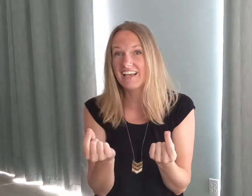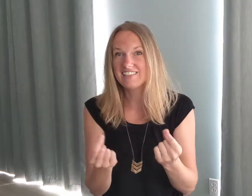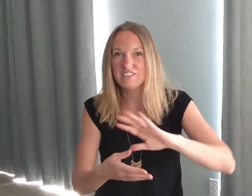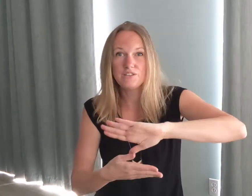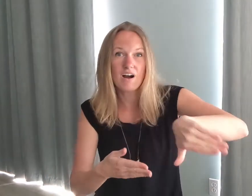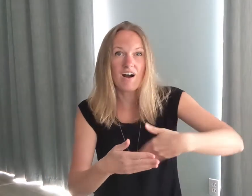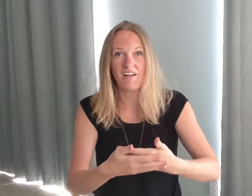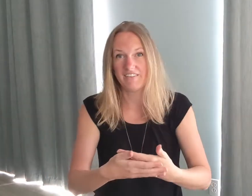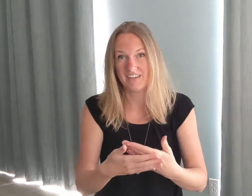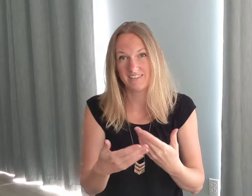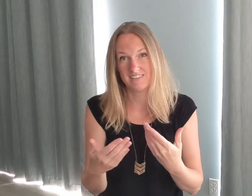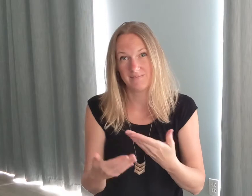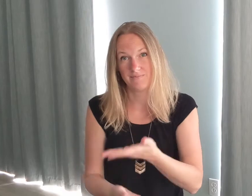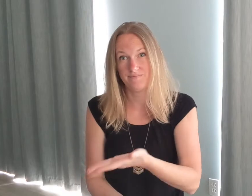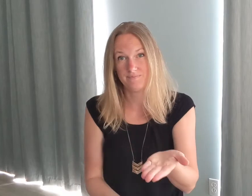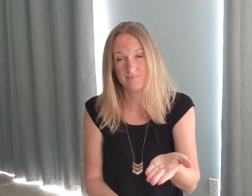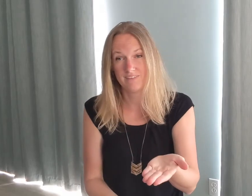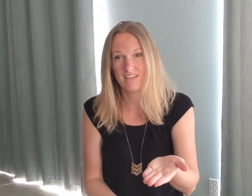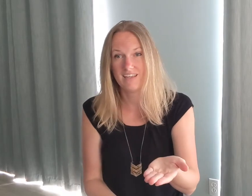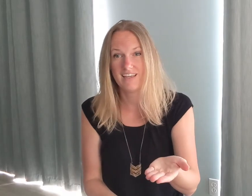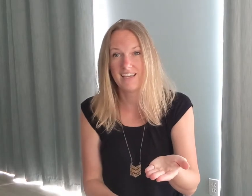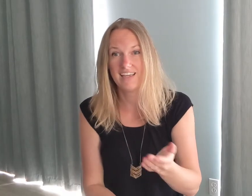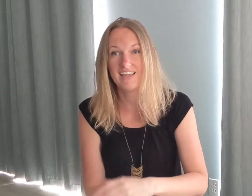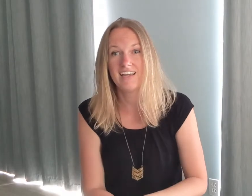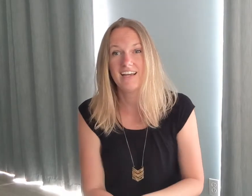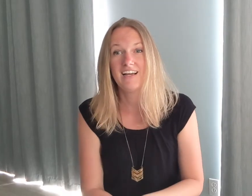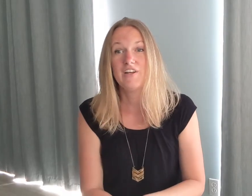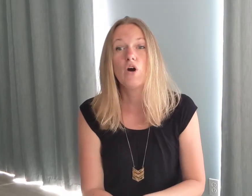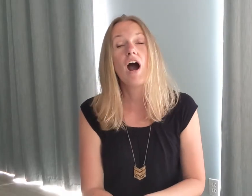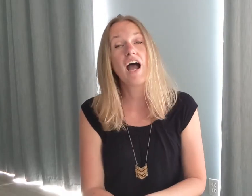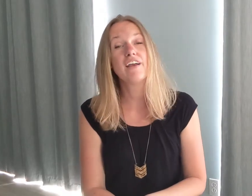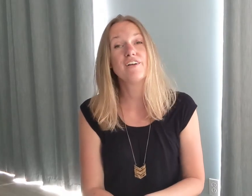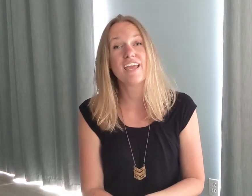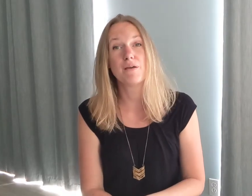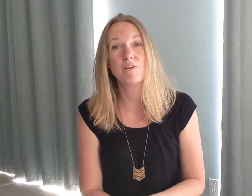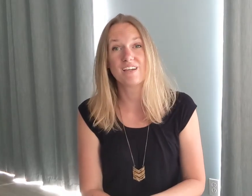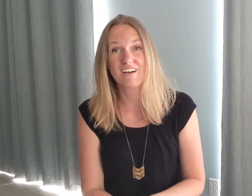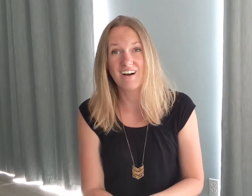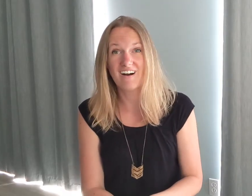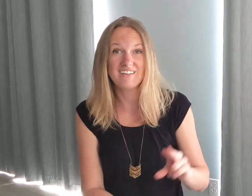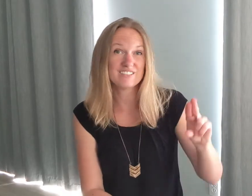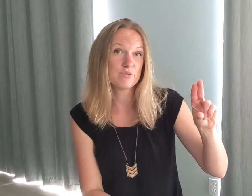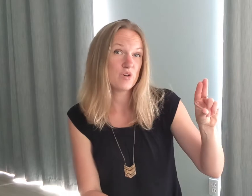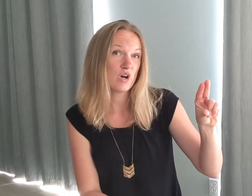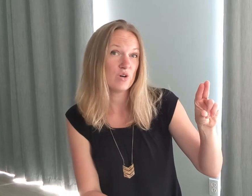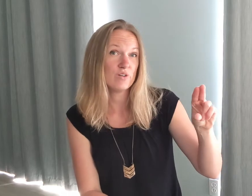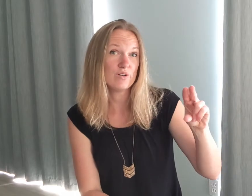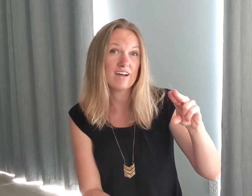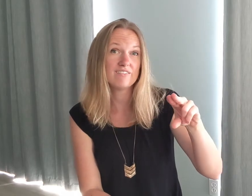do all things. Okay, no higher name we can call. So no, you have not